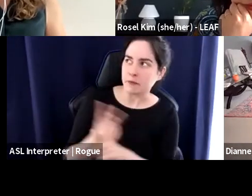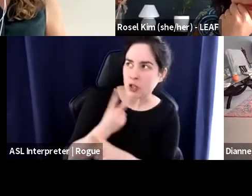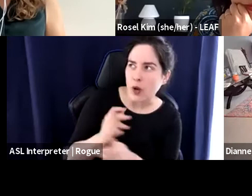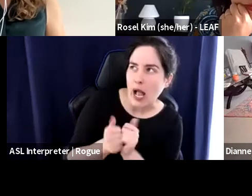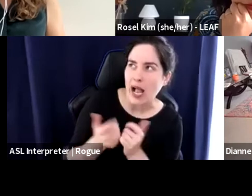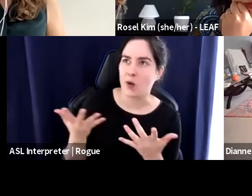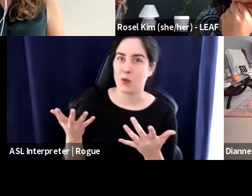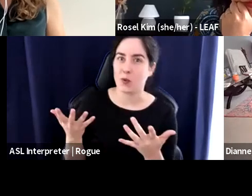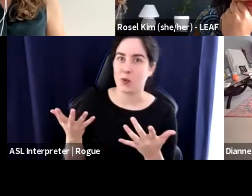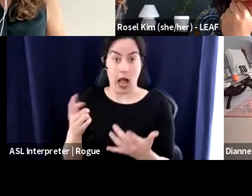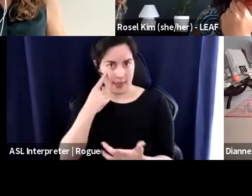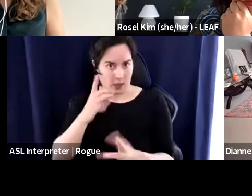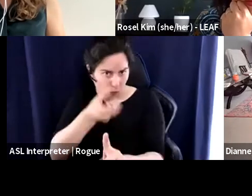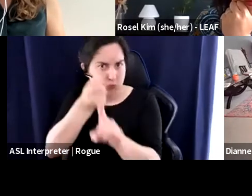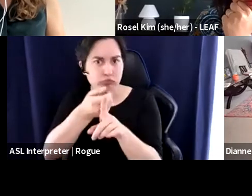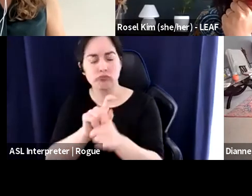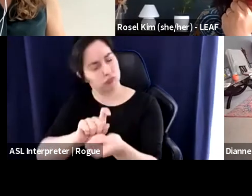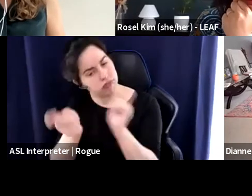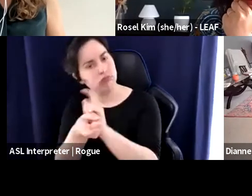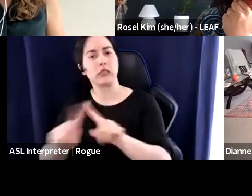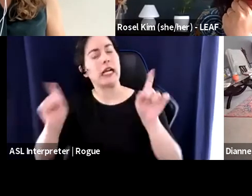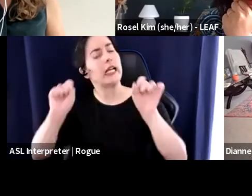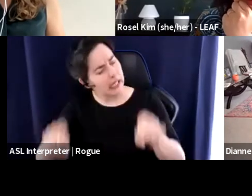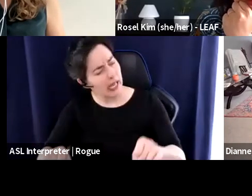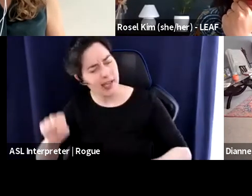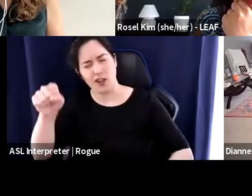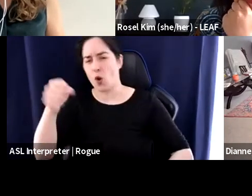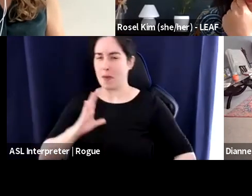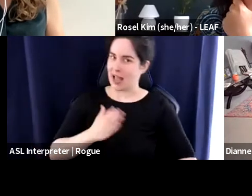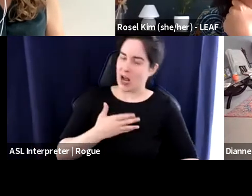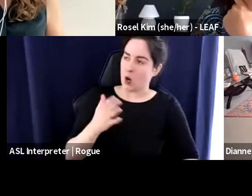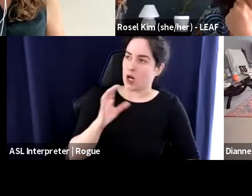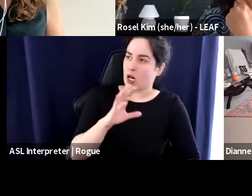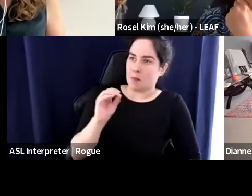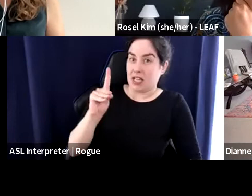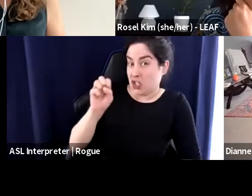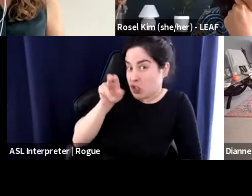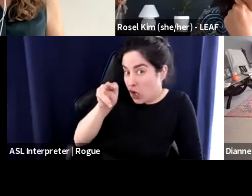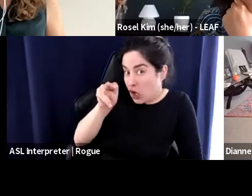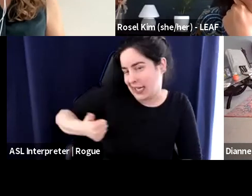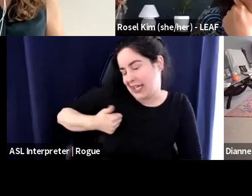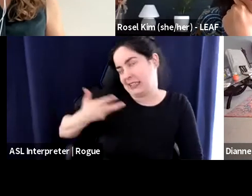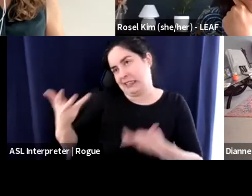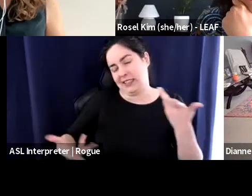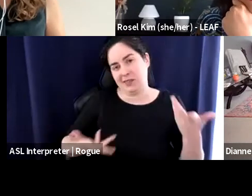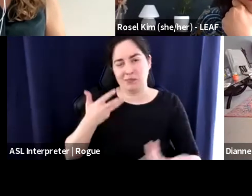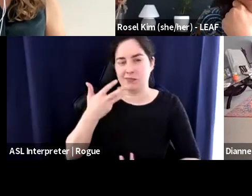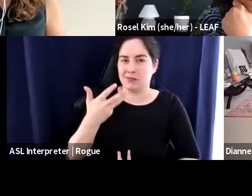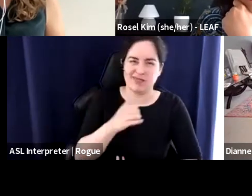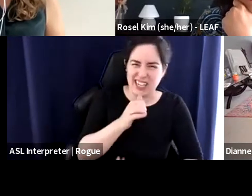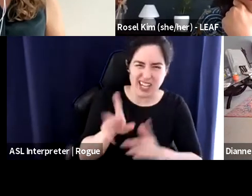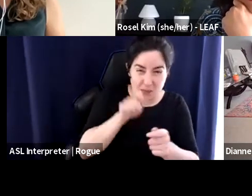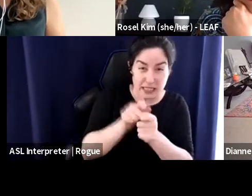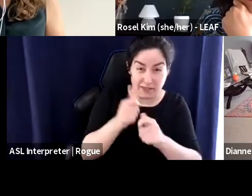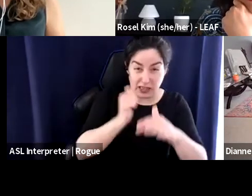think it's directly through Dawn Canada, but I was going to say anytime you support Dawn Canada and our work, you're supporting us. So like I said, just